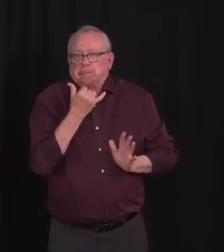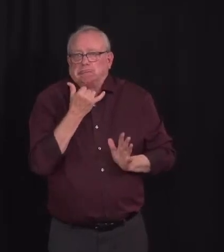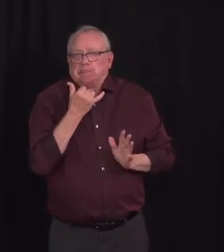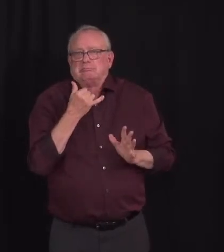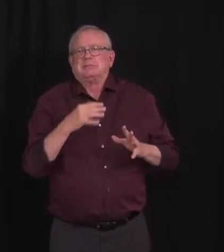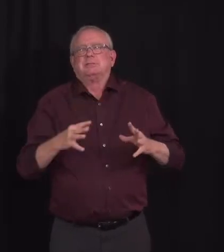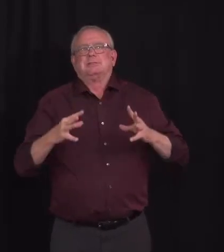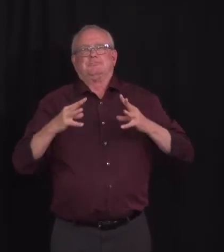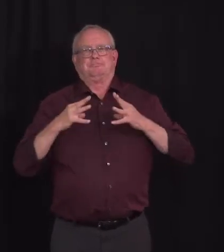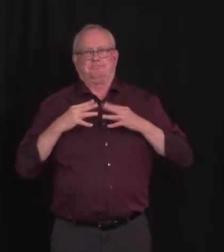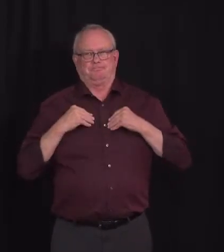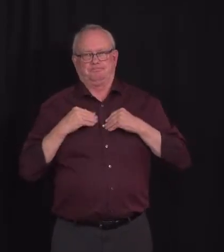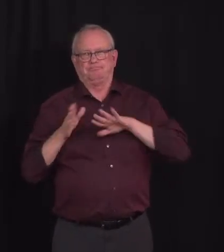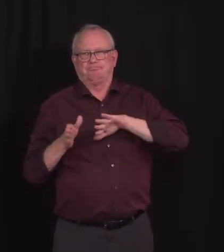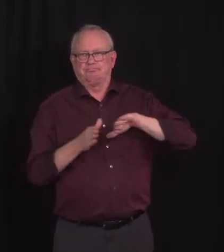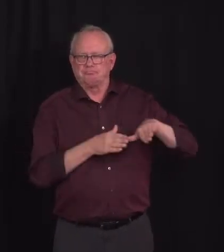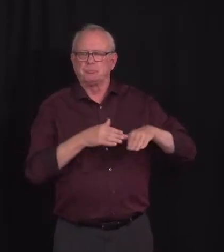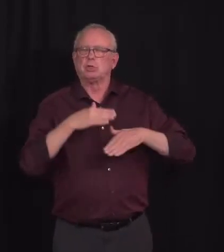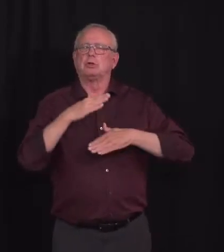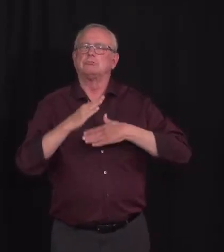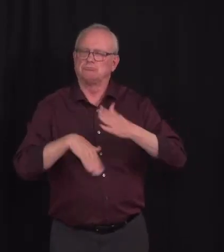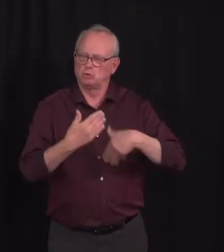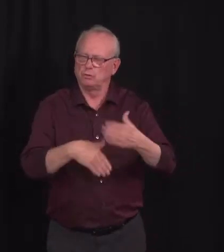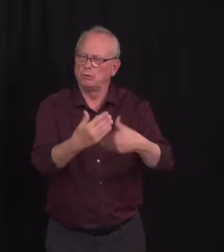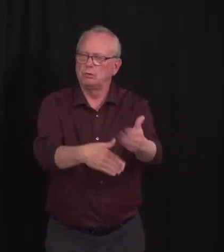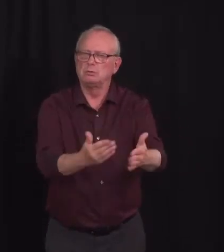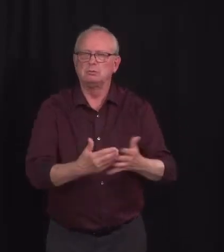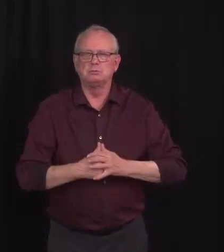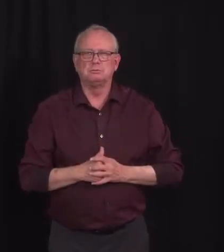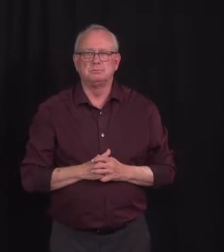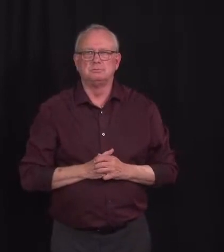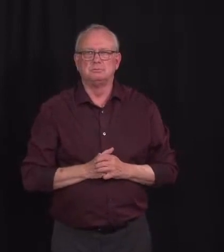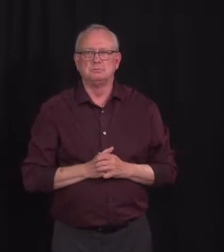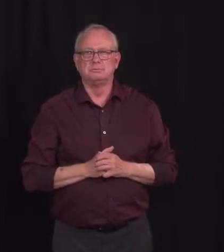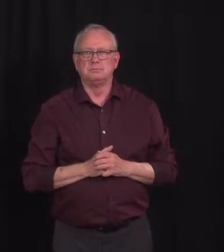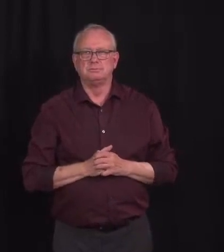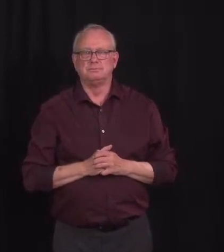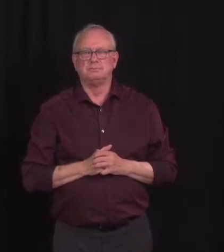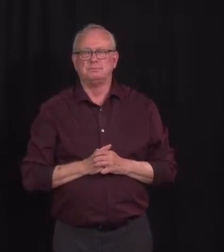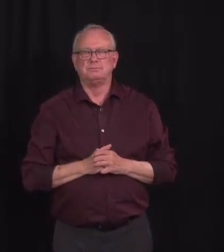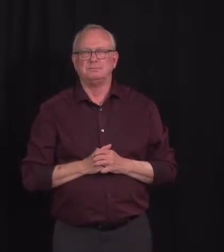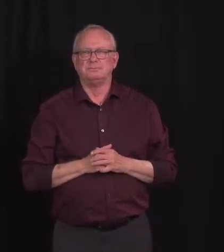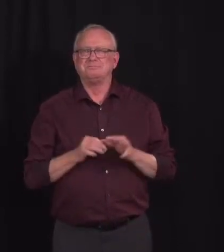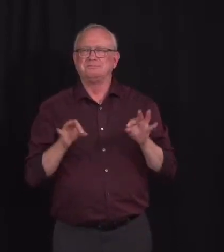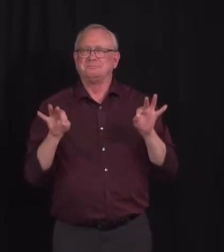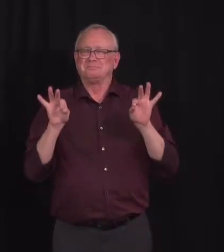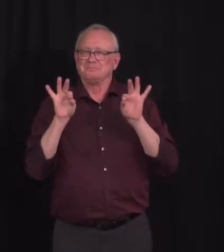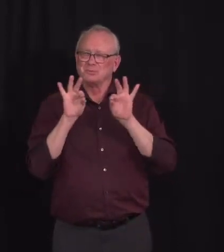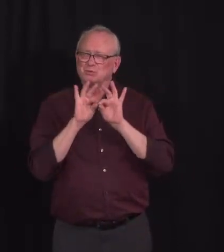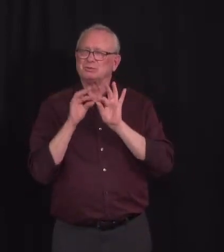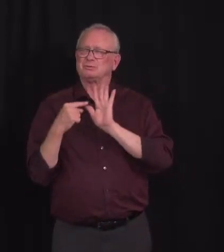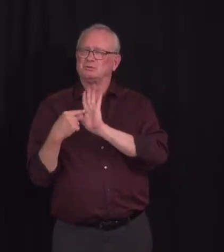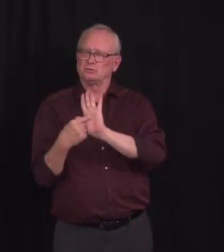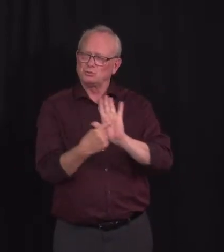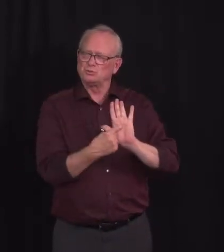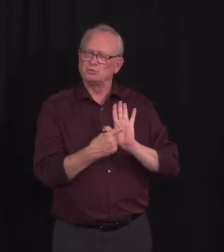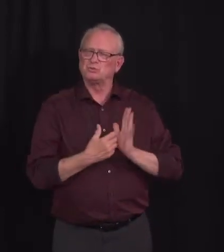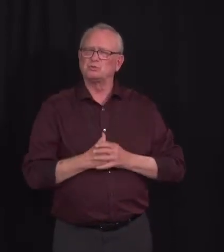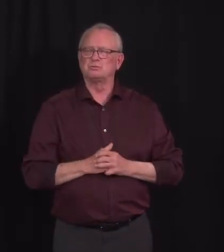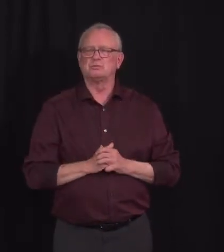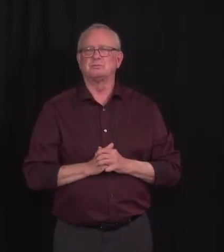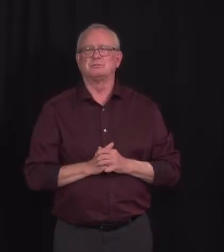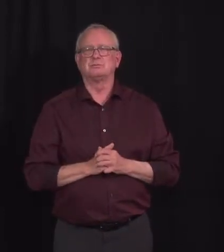move on and make sure that that is a part of how we're modeling the way forward. Rick, is there a follow-up